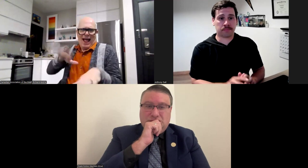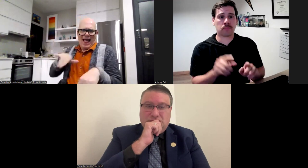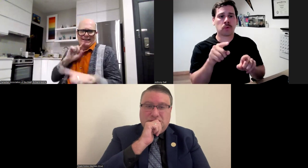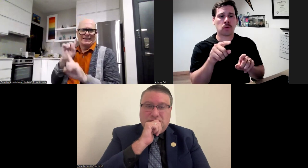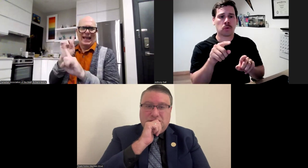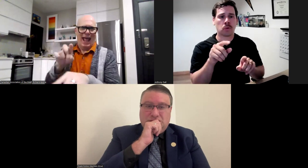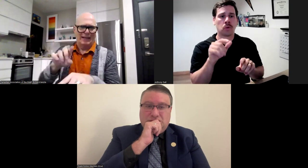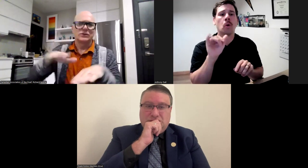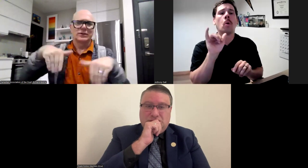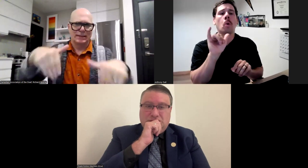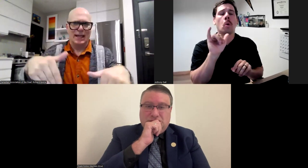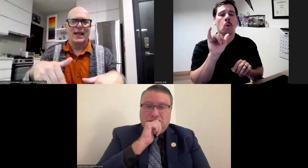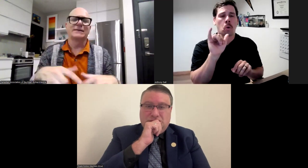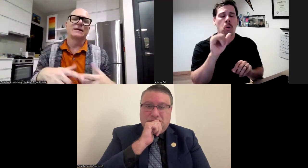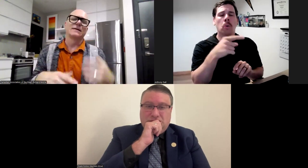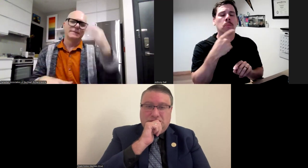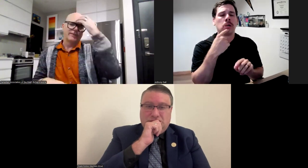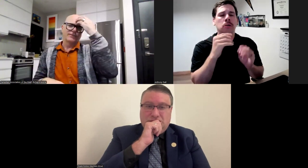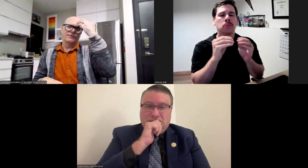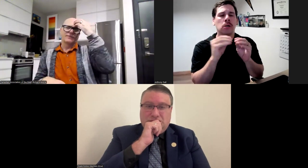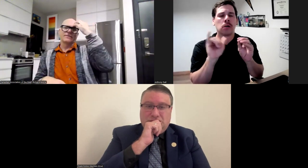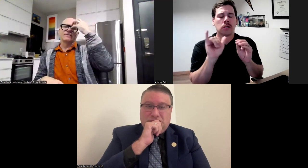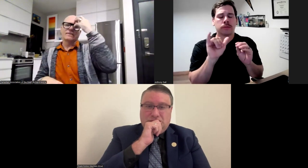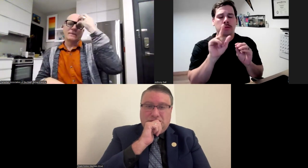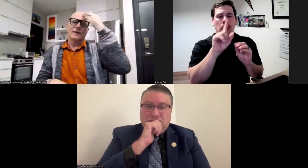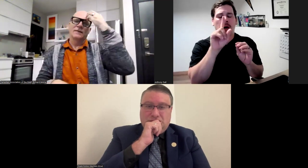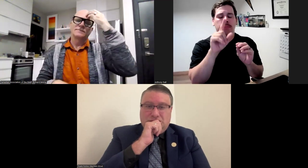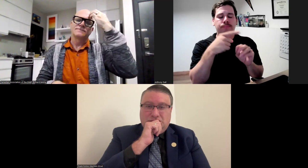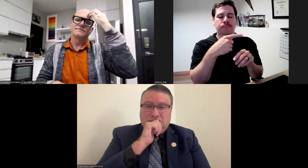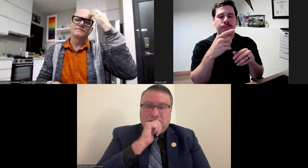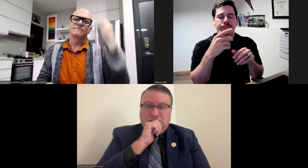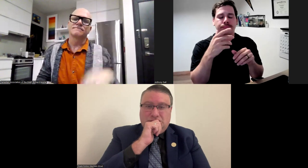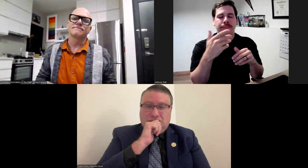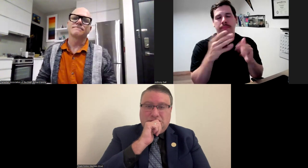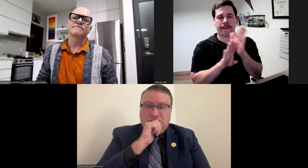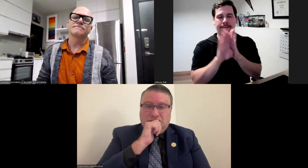up previously, and we didn't answer that question yet for that individual.